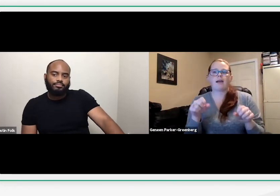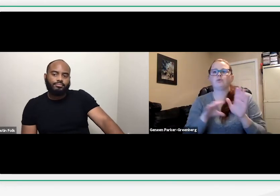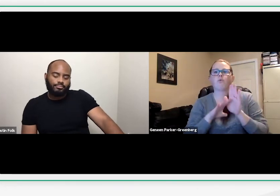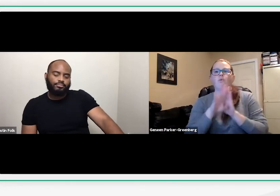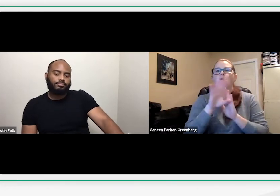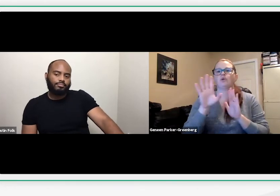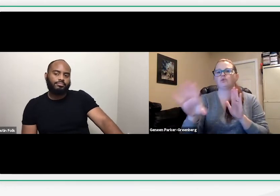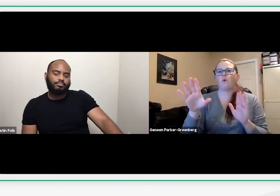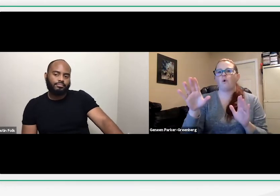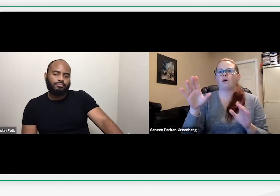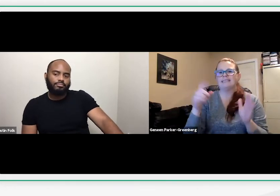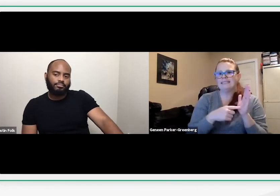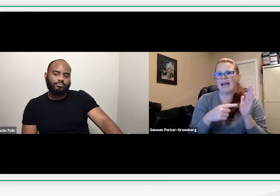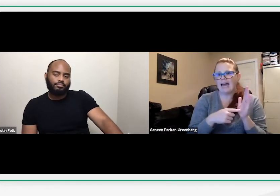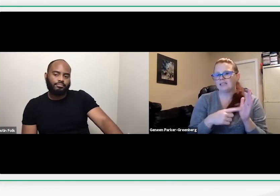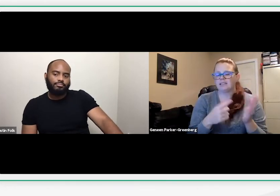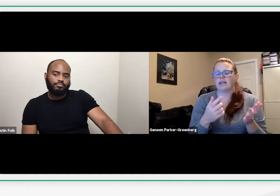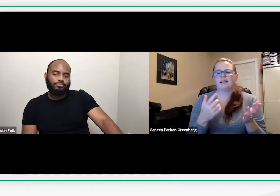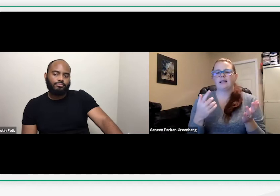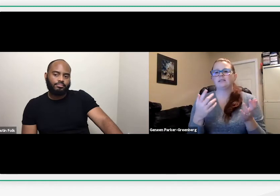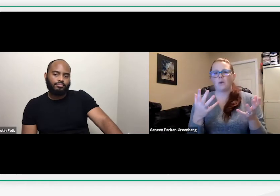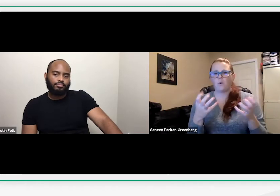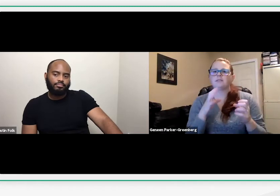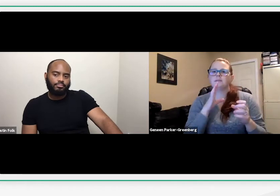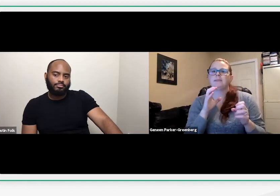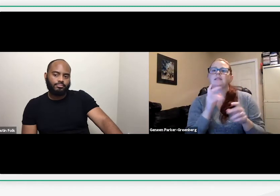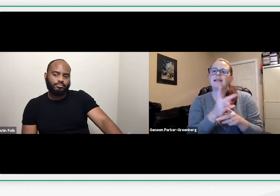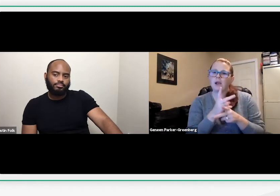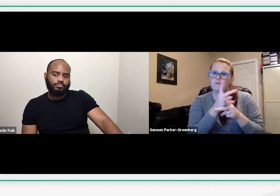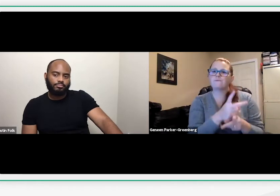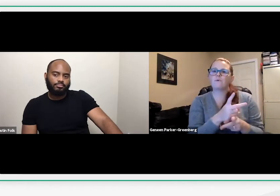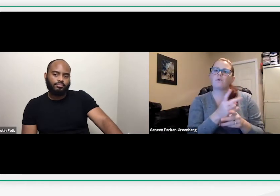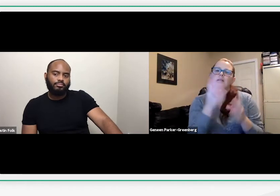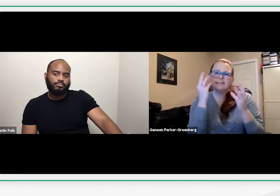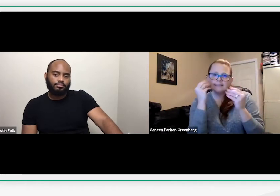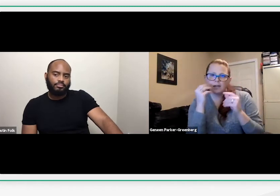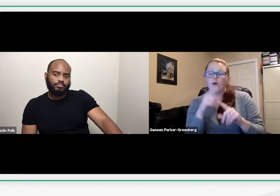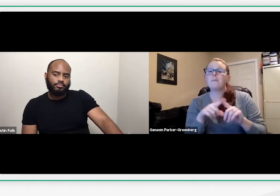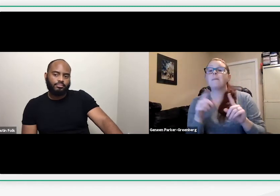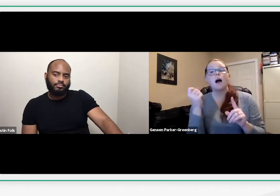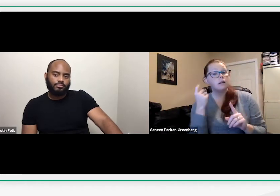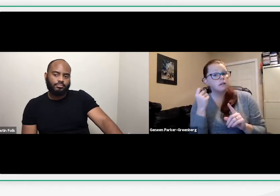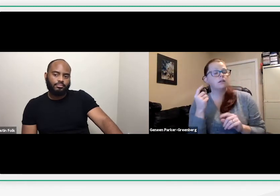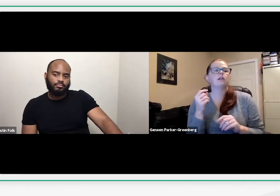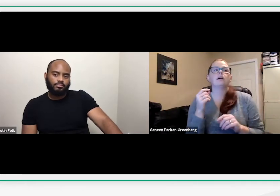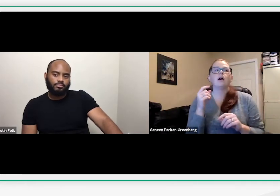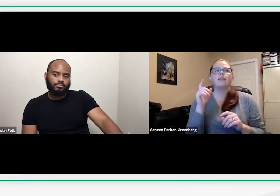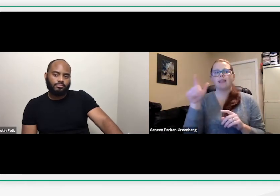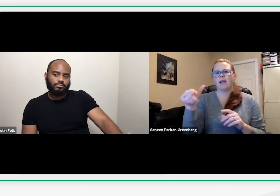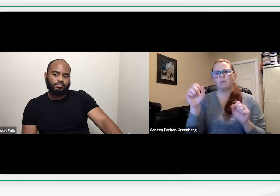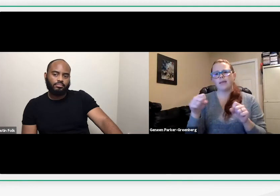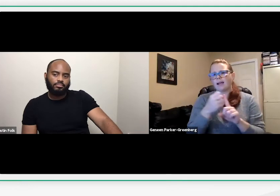you're in a panic. You're trying to spend as much as you can, which will really grow your debt. Instead, you want to be